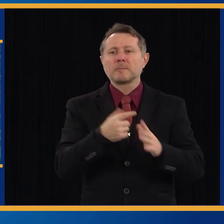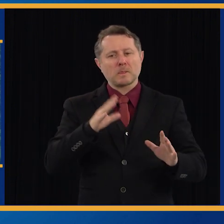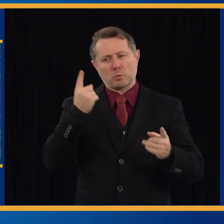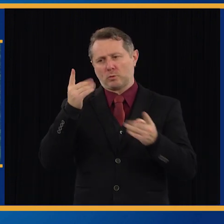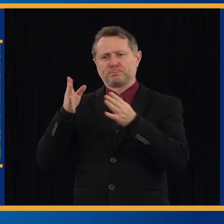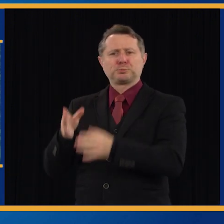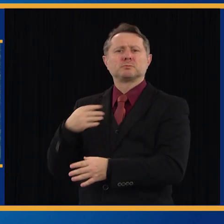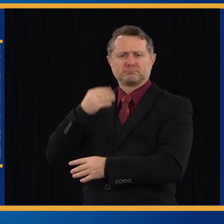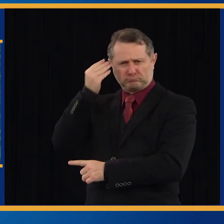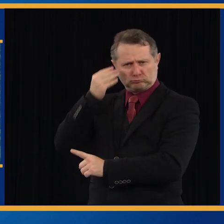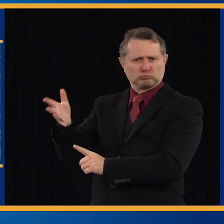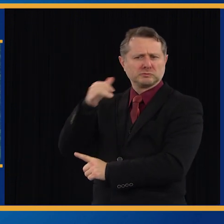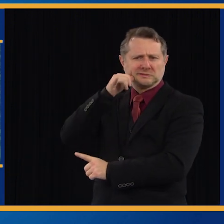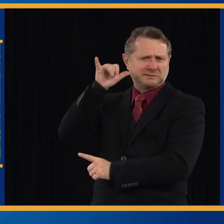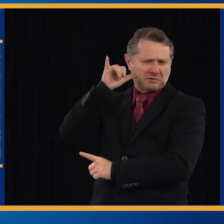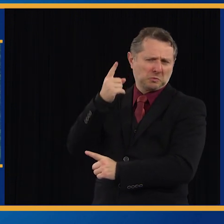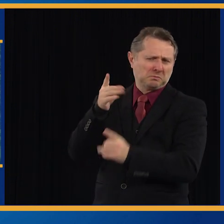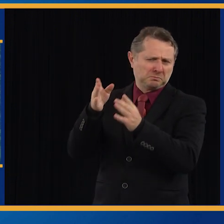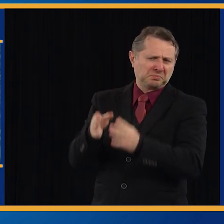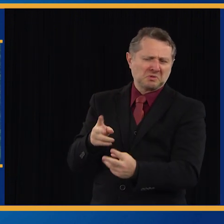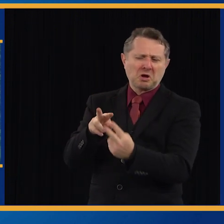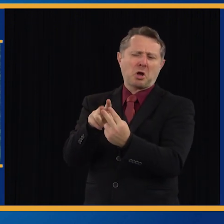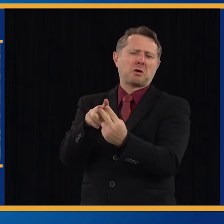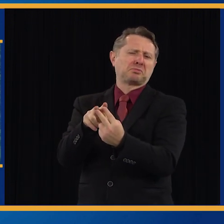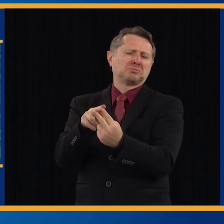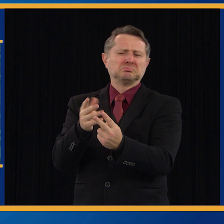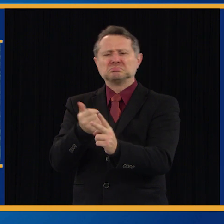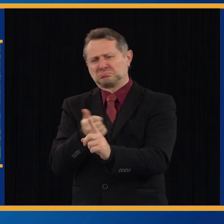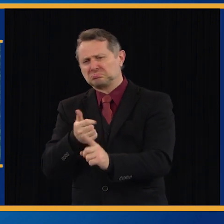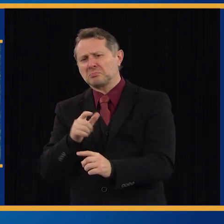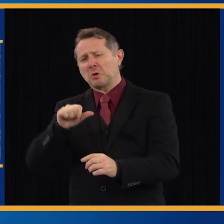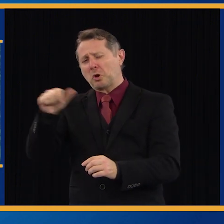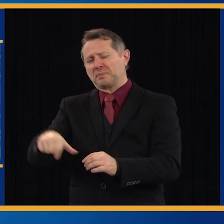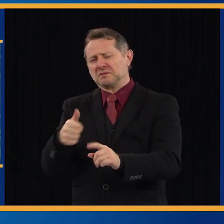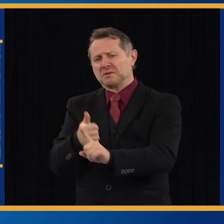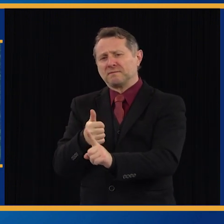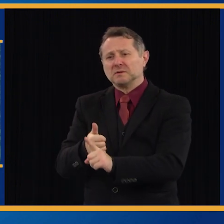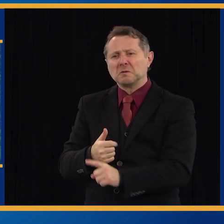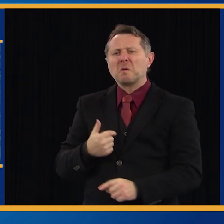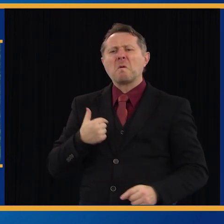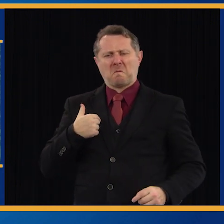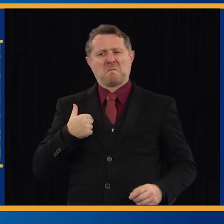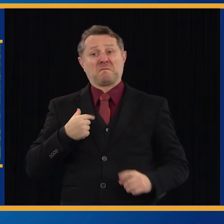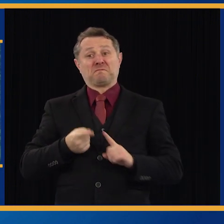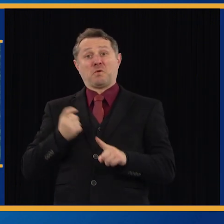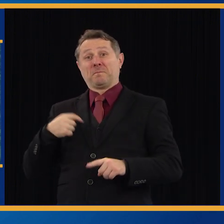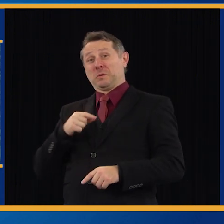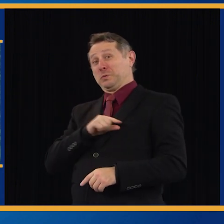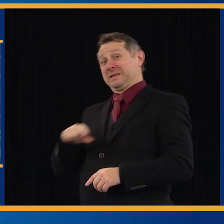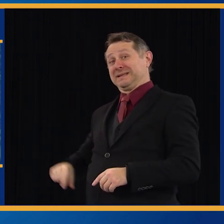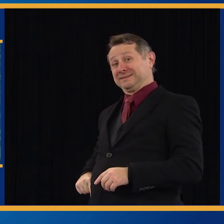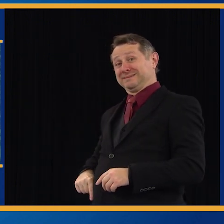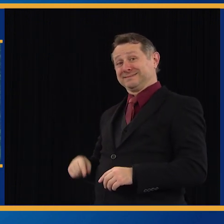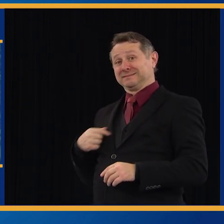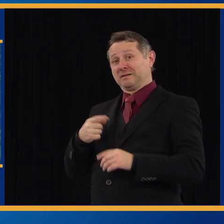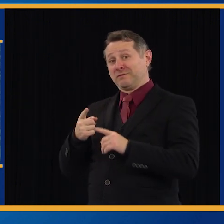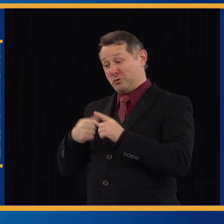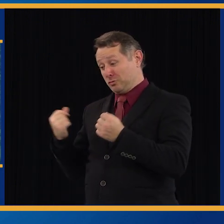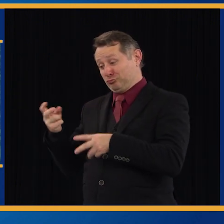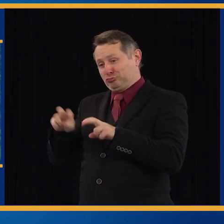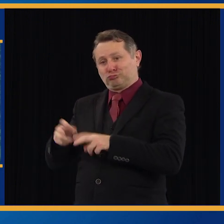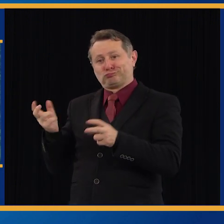Albany who said, we're from Queens. They're in a car eating out of styrofoam trays.